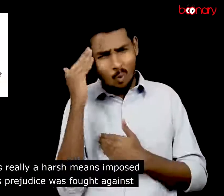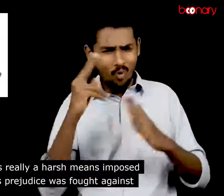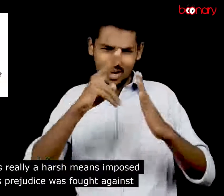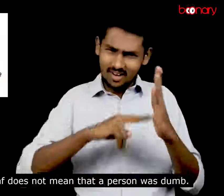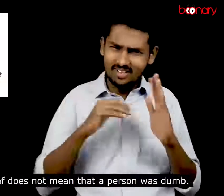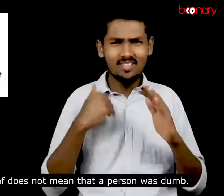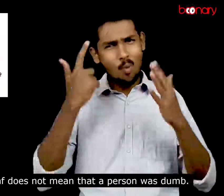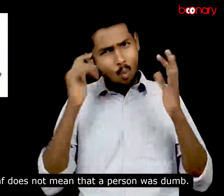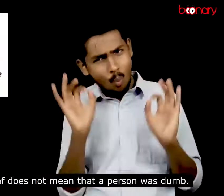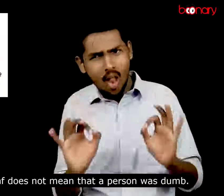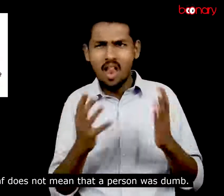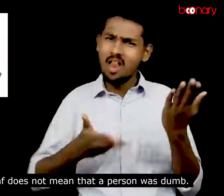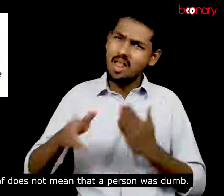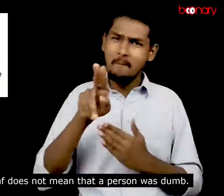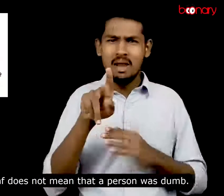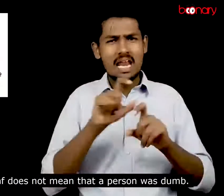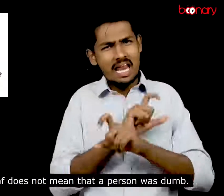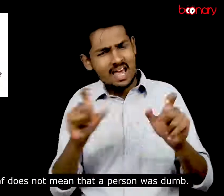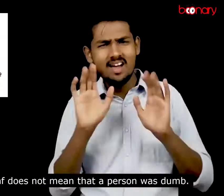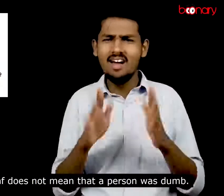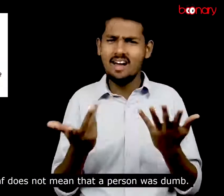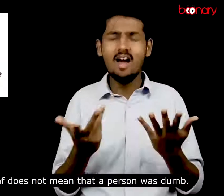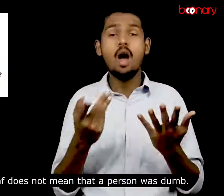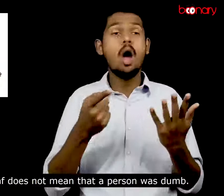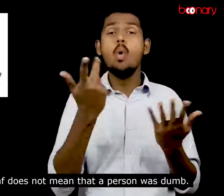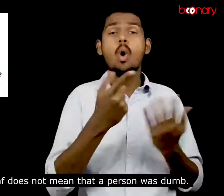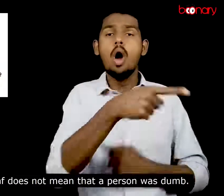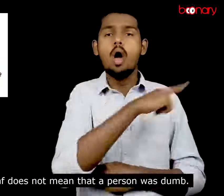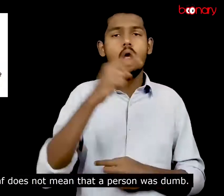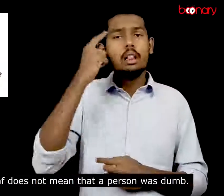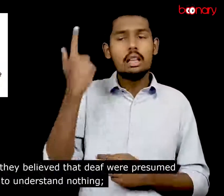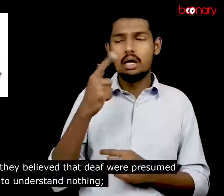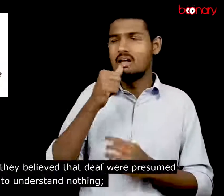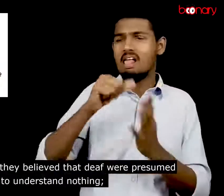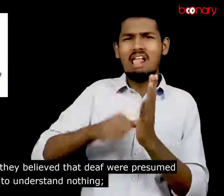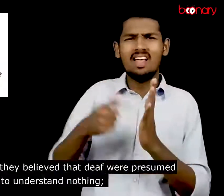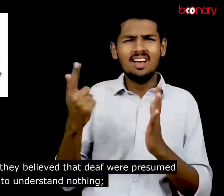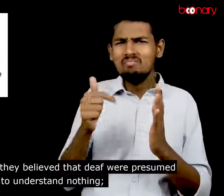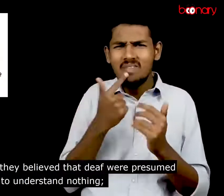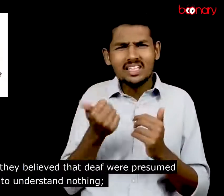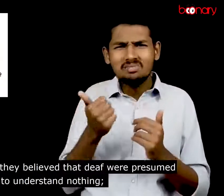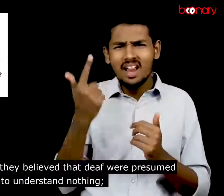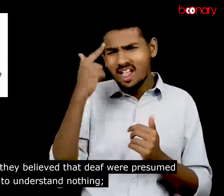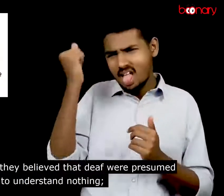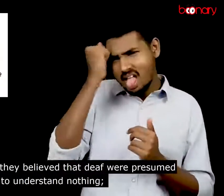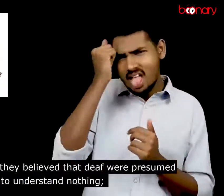against because being deaf does not mean that a person was dumb. In those days, they believed that deaf